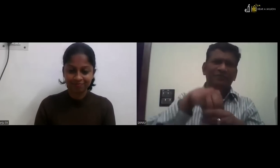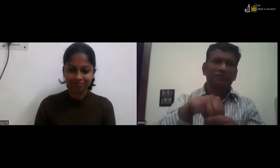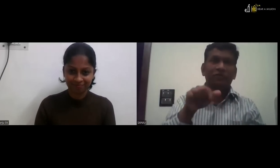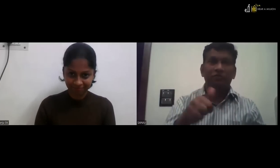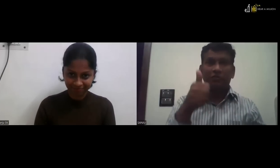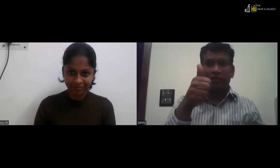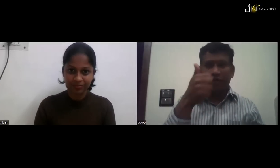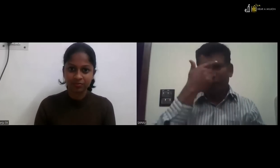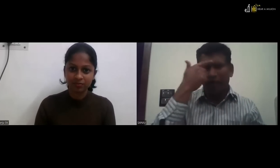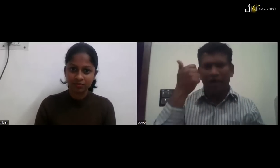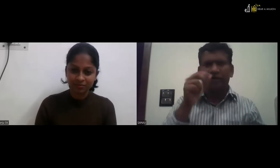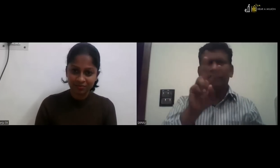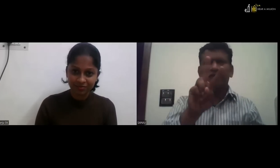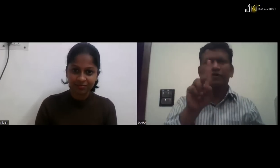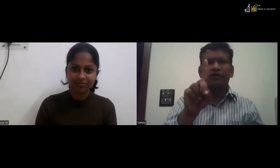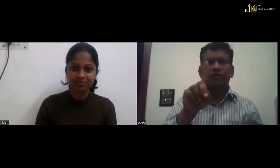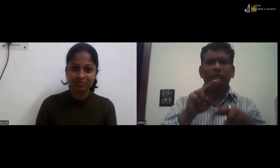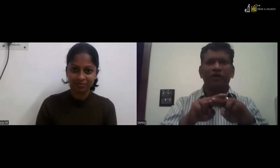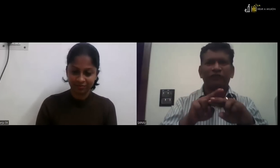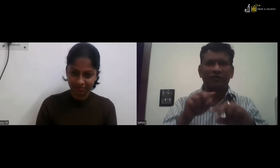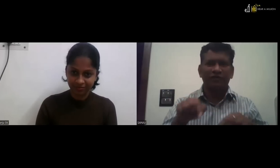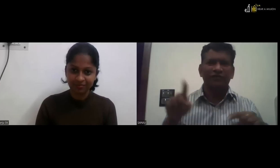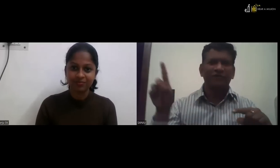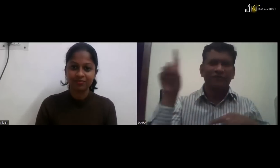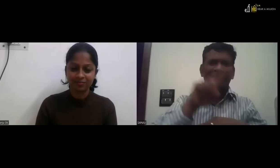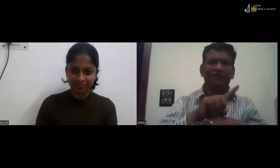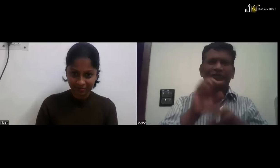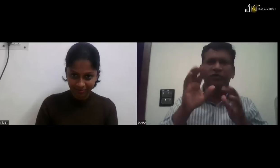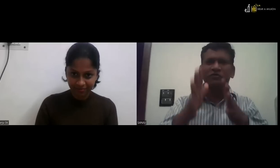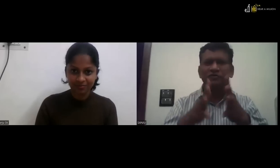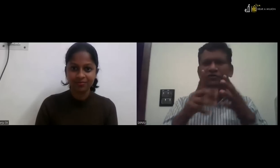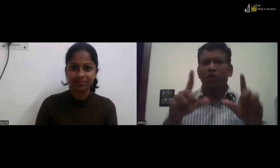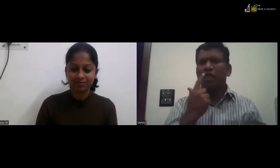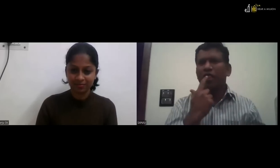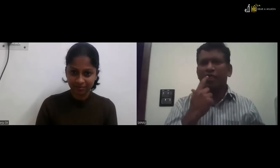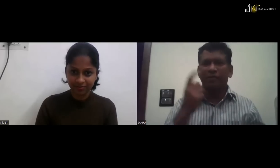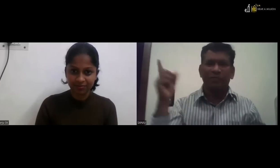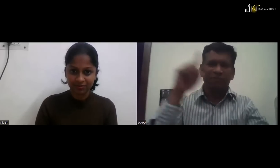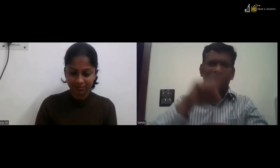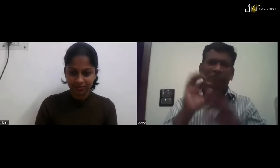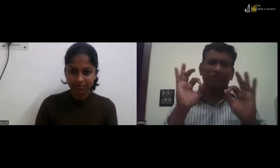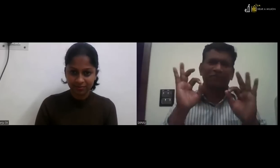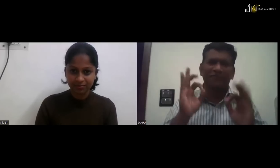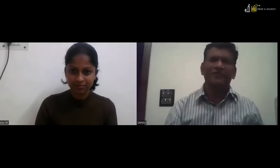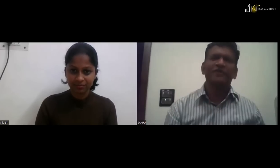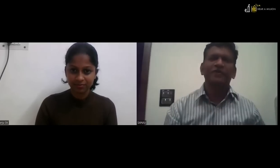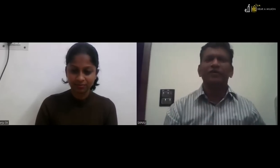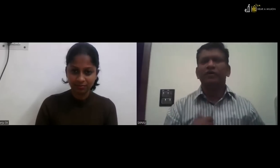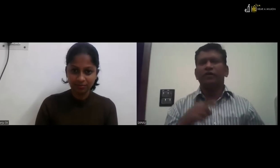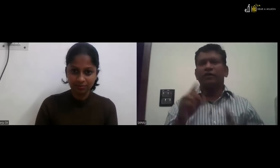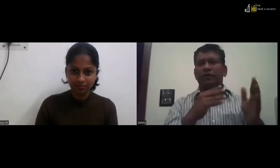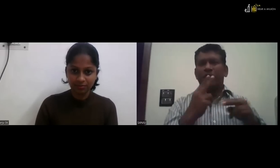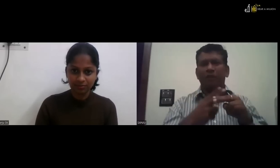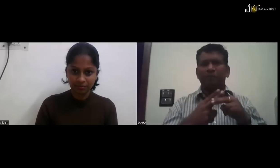persons, and thank you for inviting me to be the part of this meeting. And it's 21st Feb, and it's International